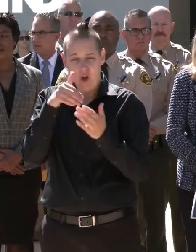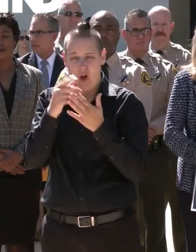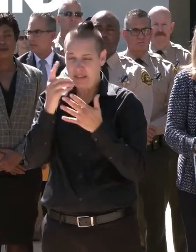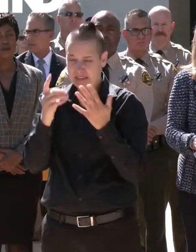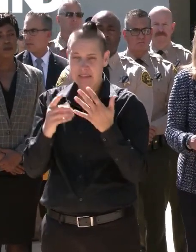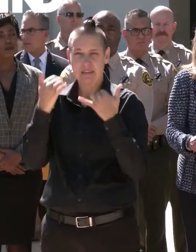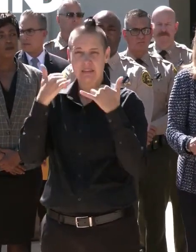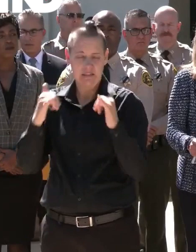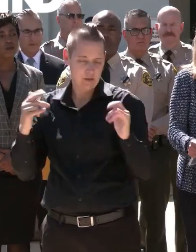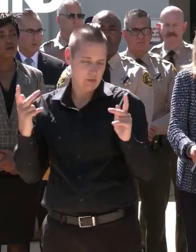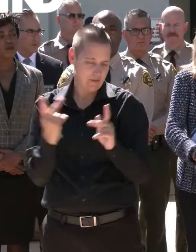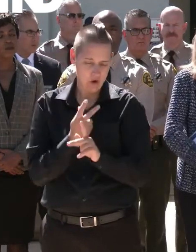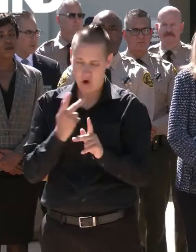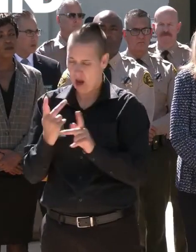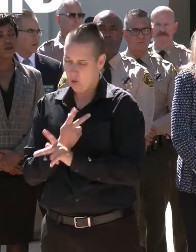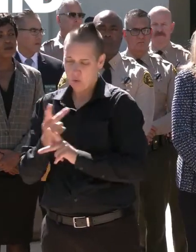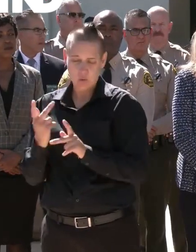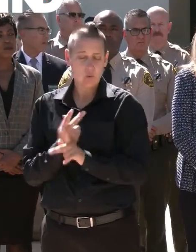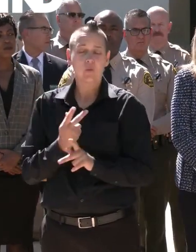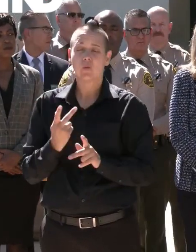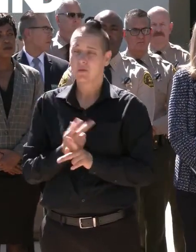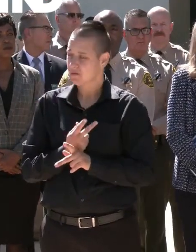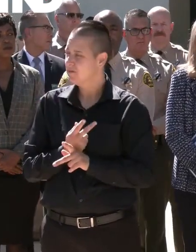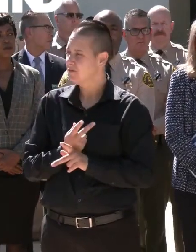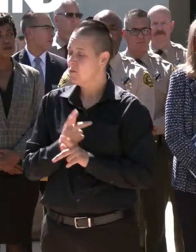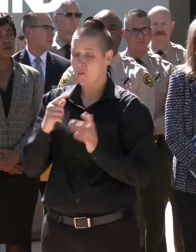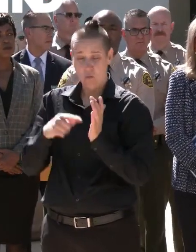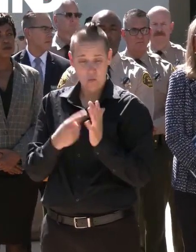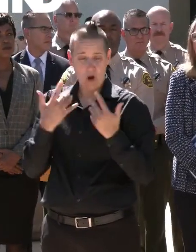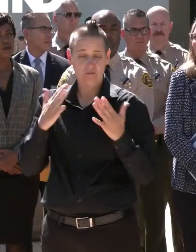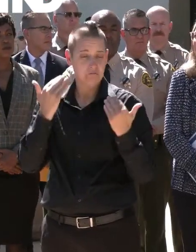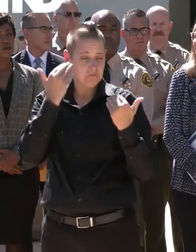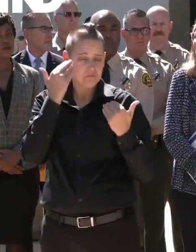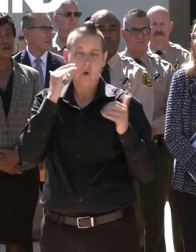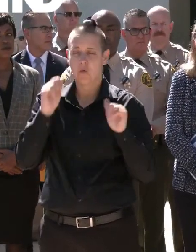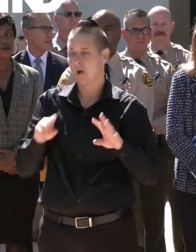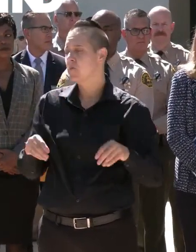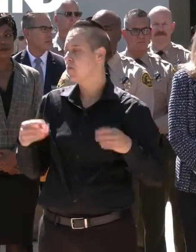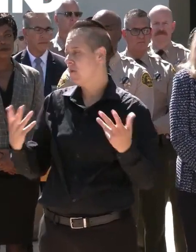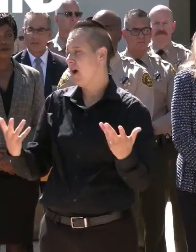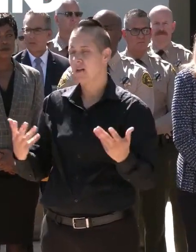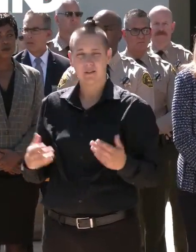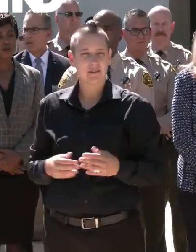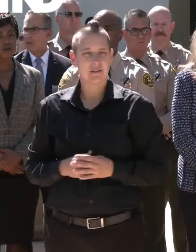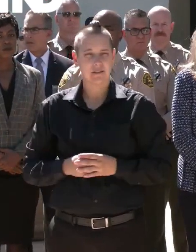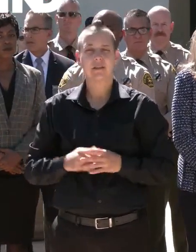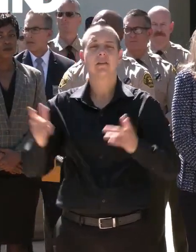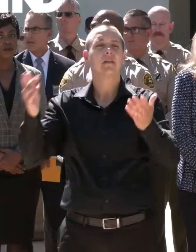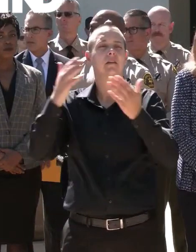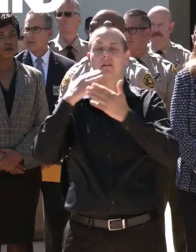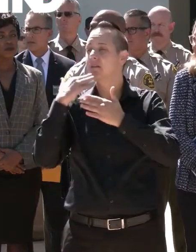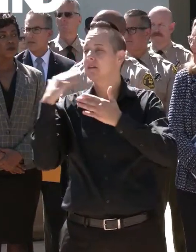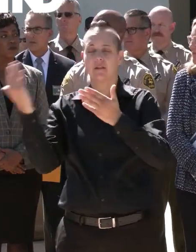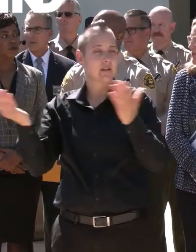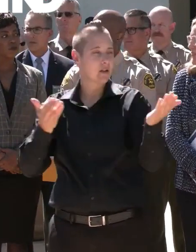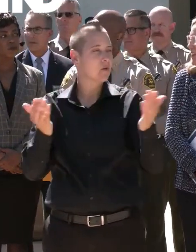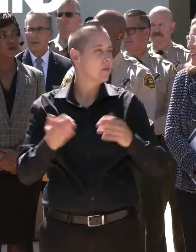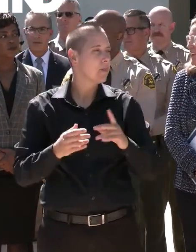details are still being worked out, and as soon as we get them, we'll be able to provide them.